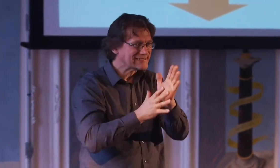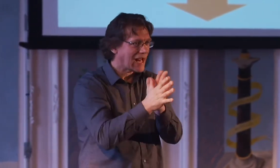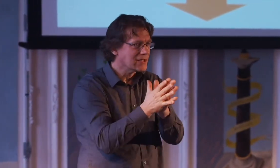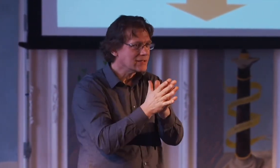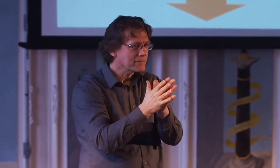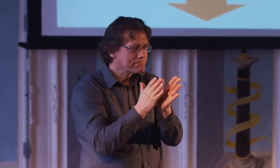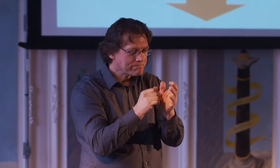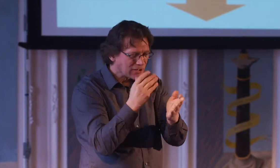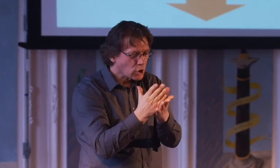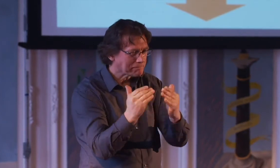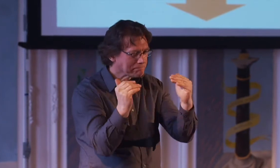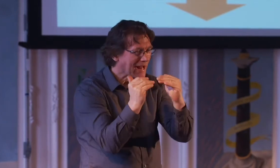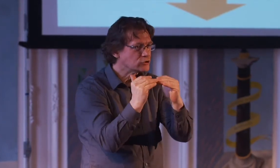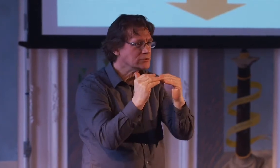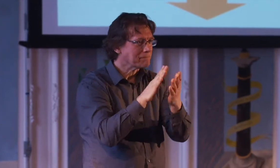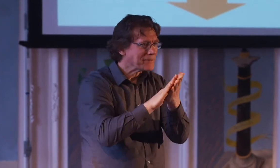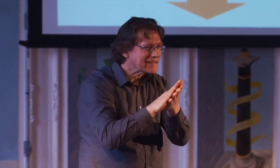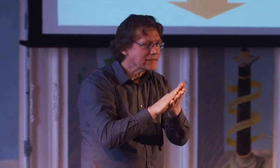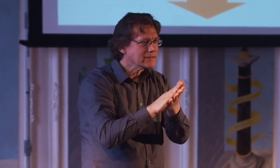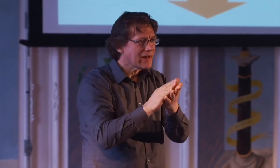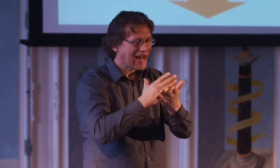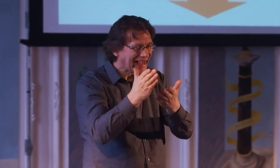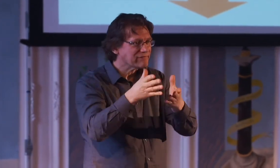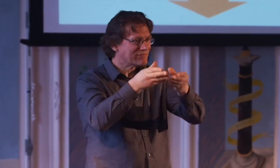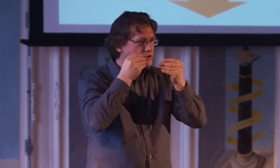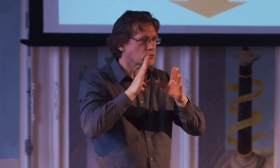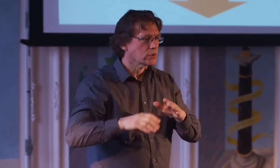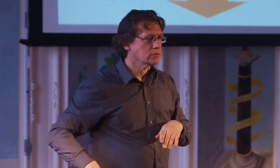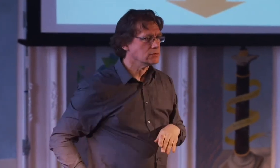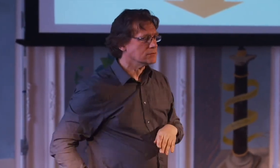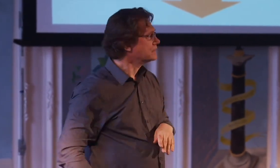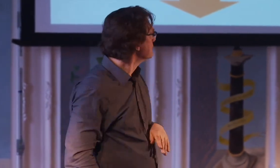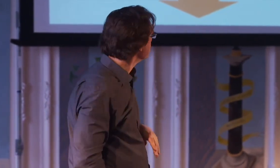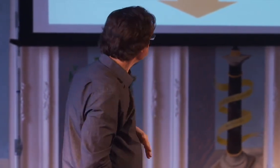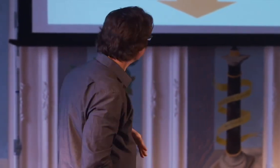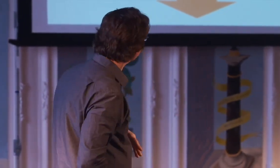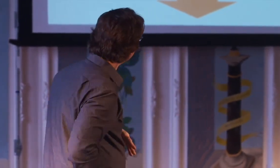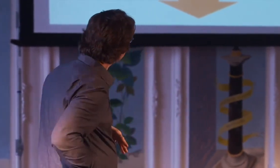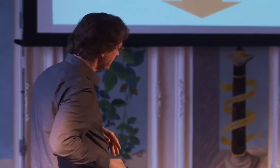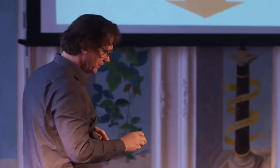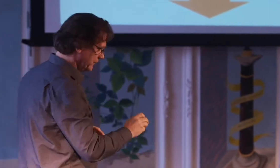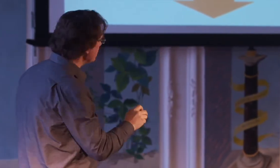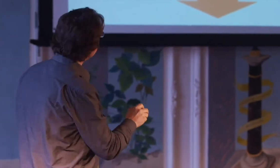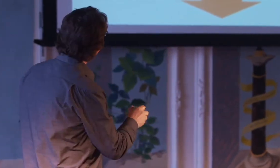So we're very careful when we're creating our signs to make sure that meaning and it comes across clearly in a visual way.